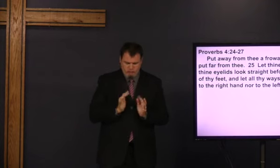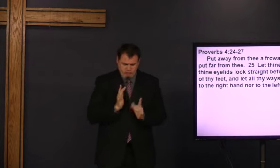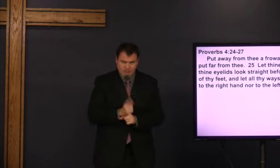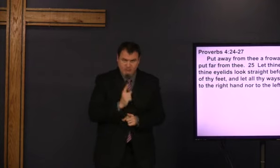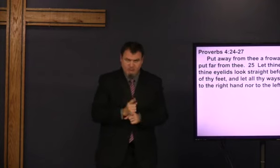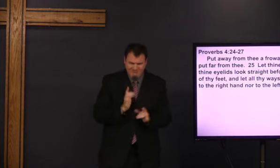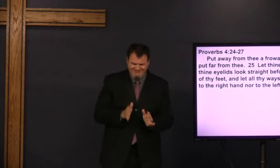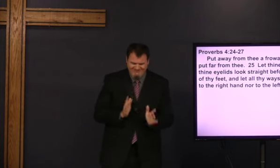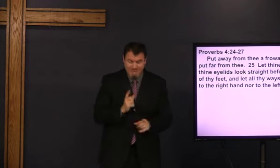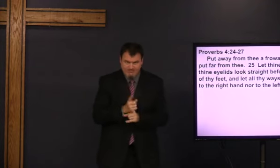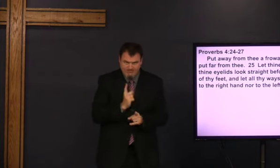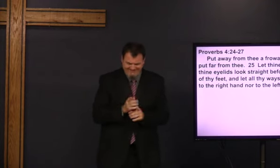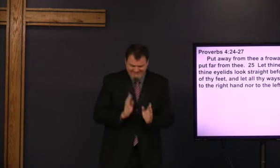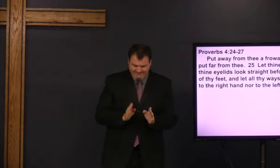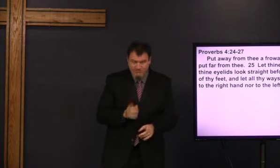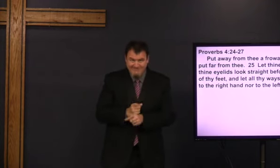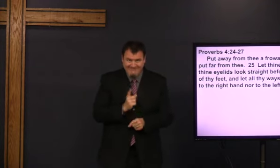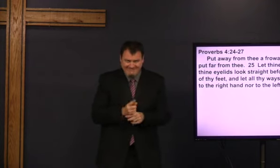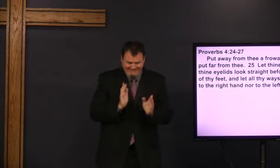Stay on the right path, you're faithful.